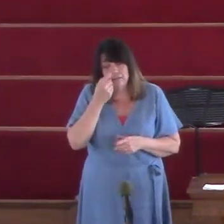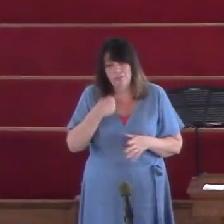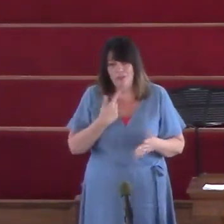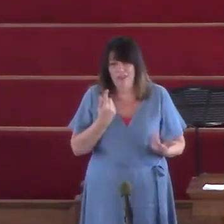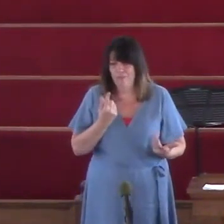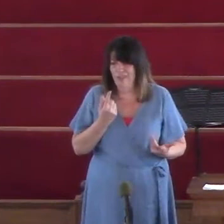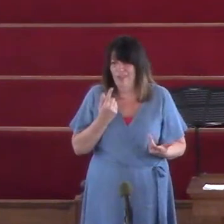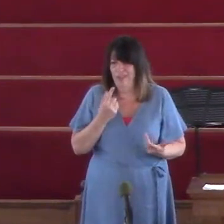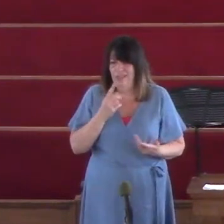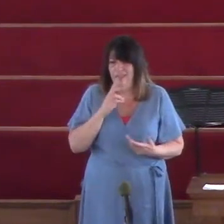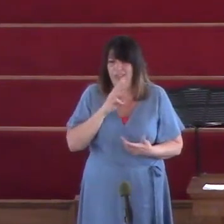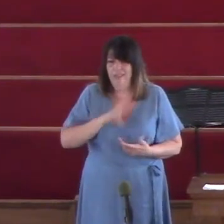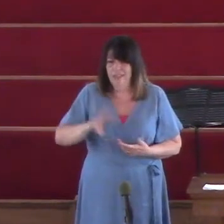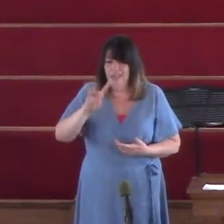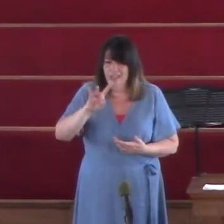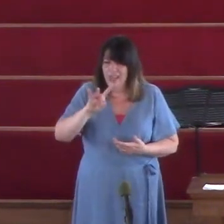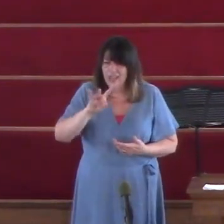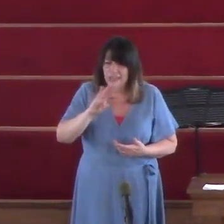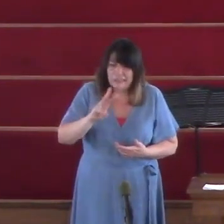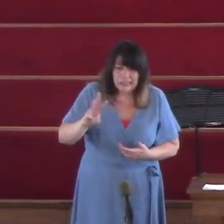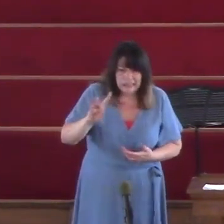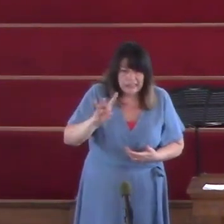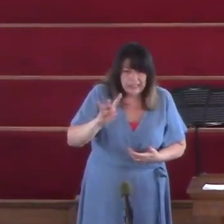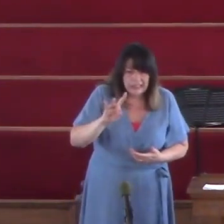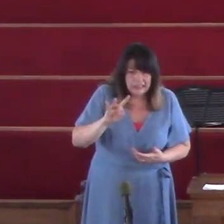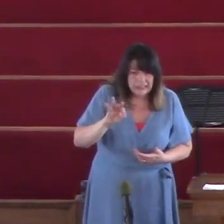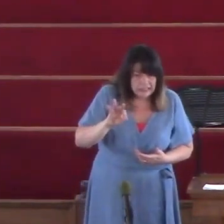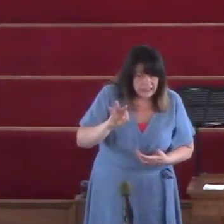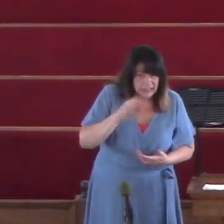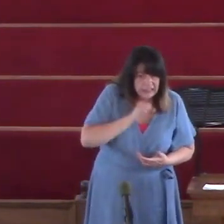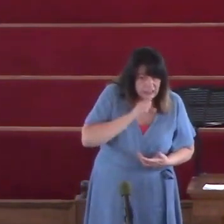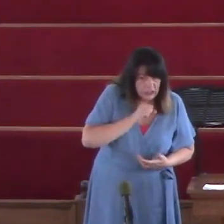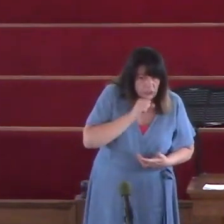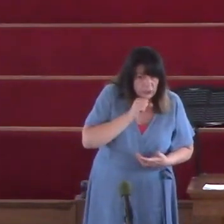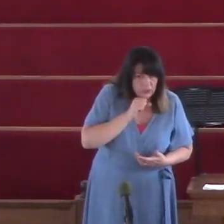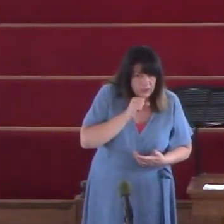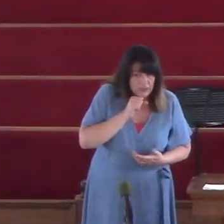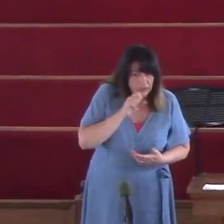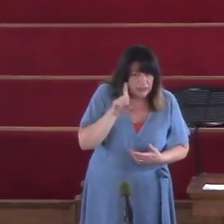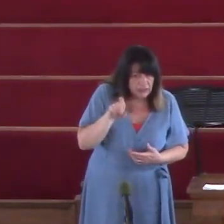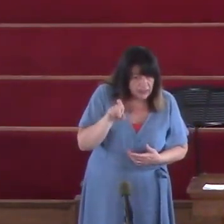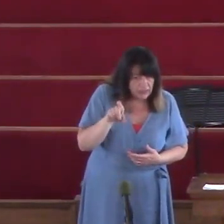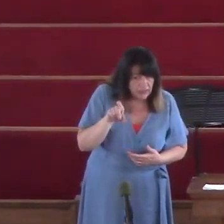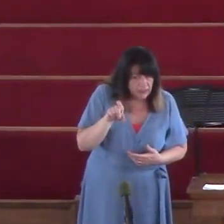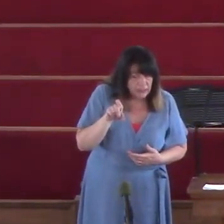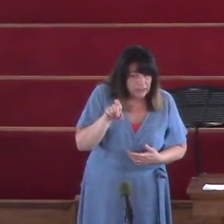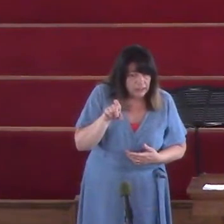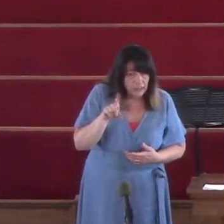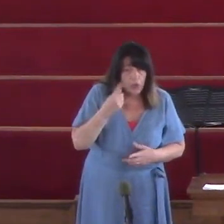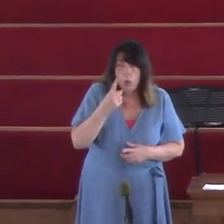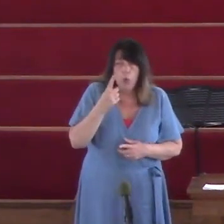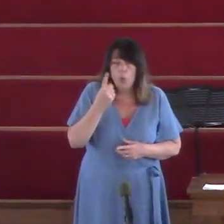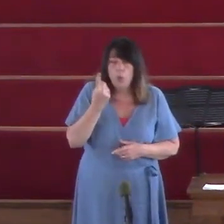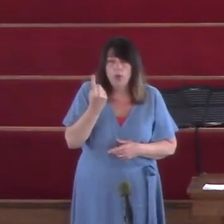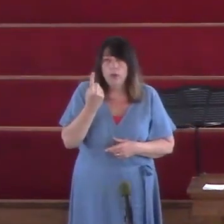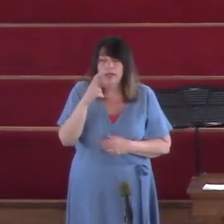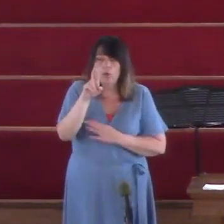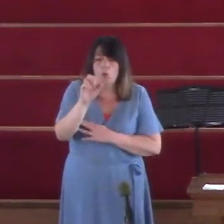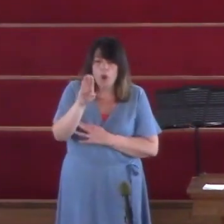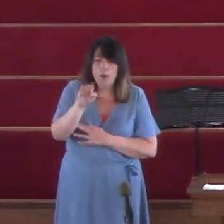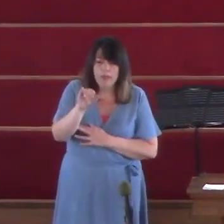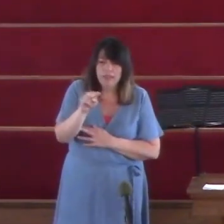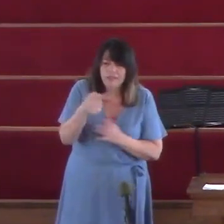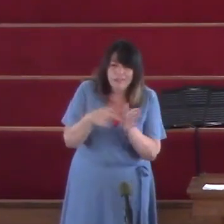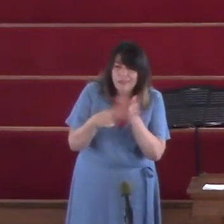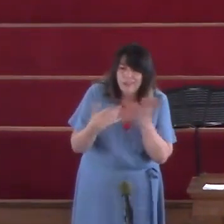68 or 69, Robin? I turned that this year, one or the other, but I thought, where did